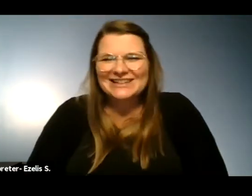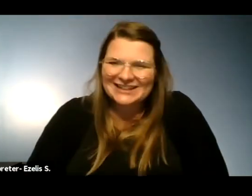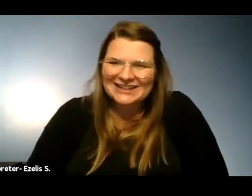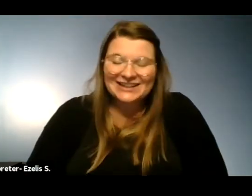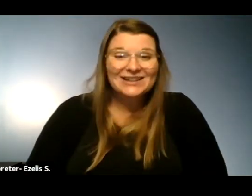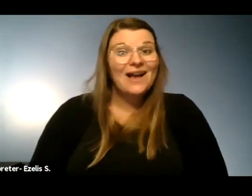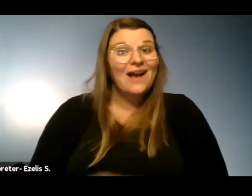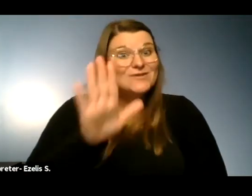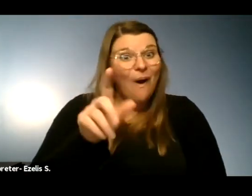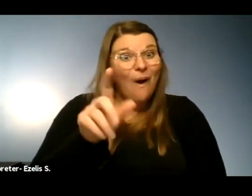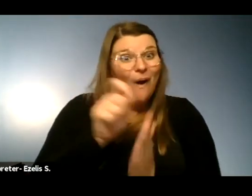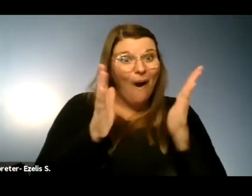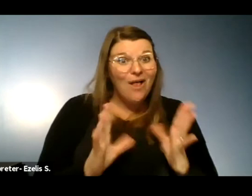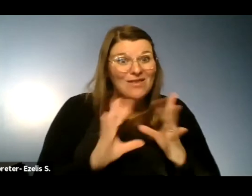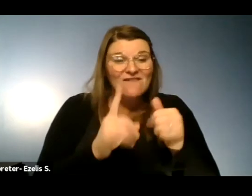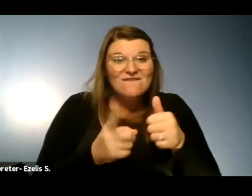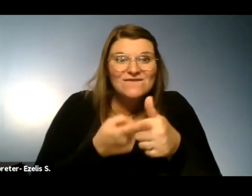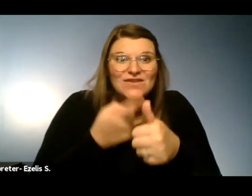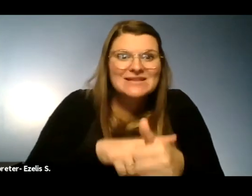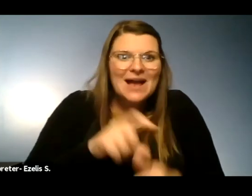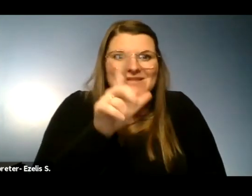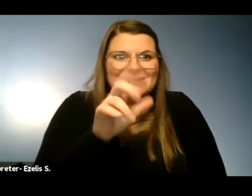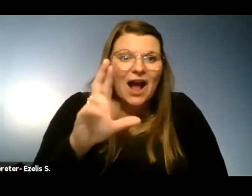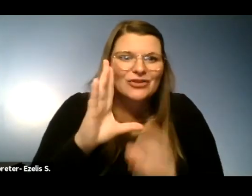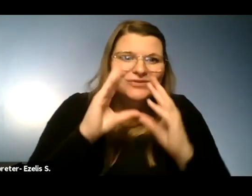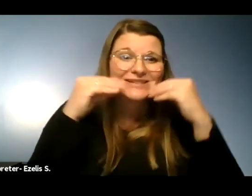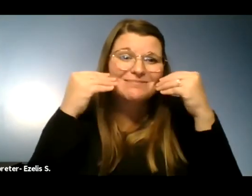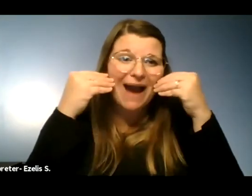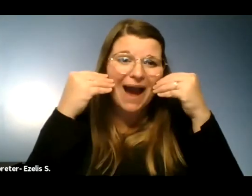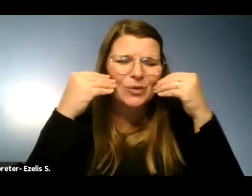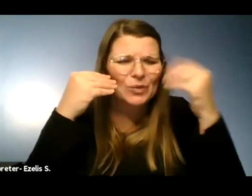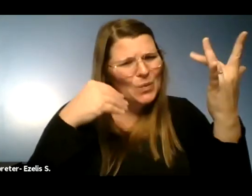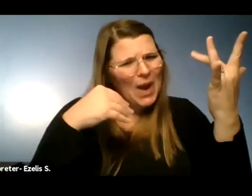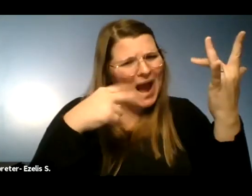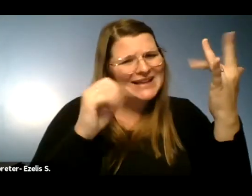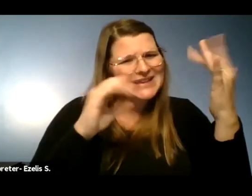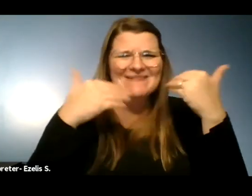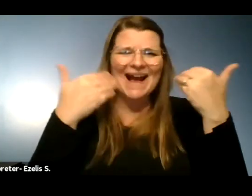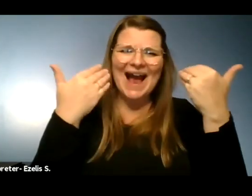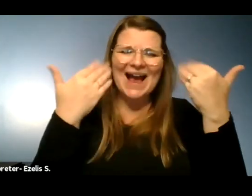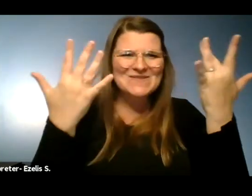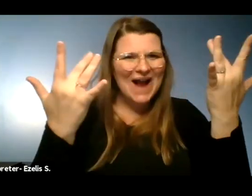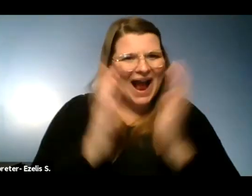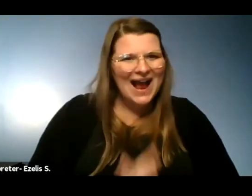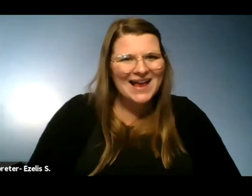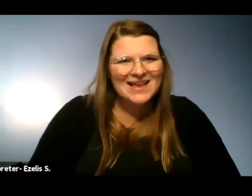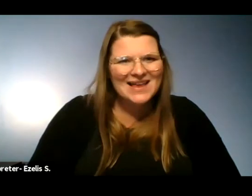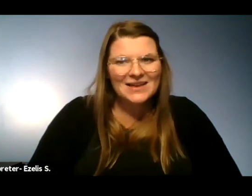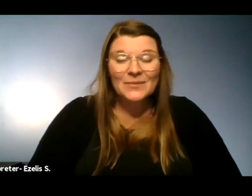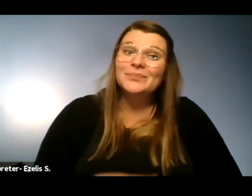So for the first time, Skylar smiled. Why is he smiling?